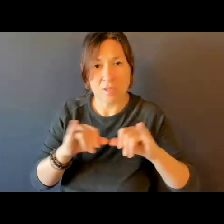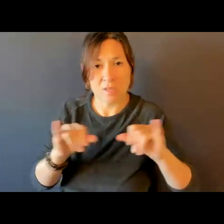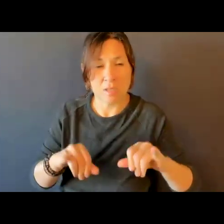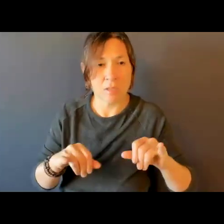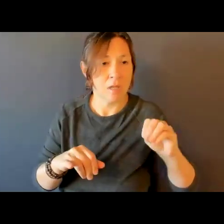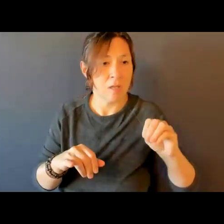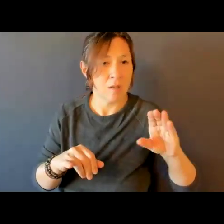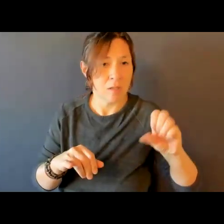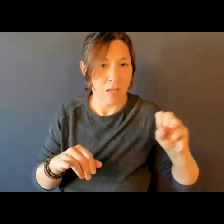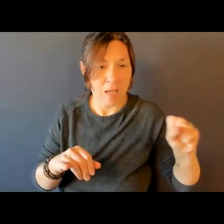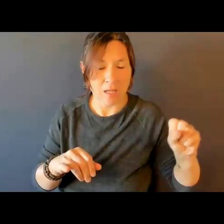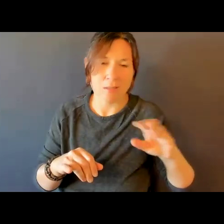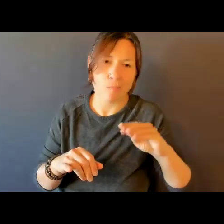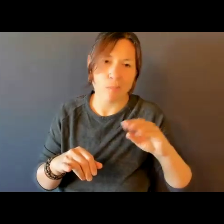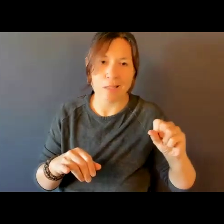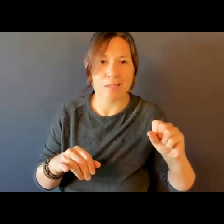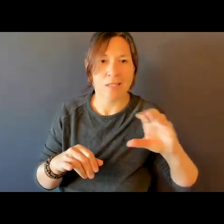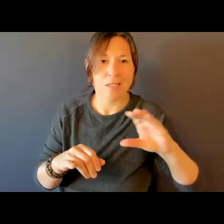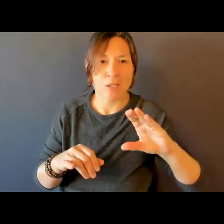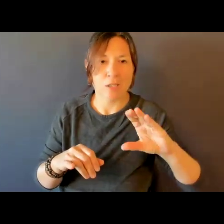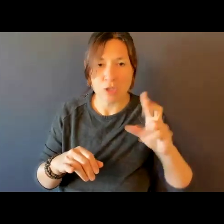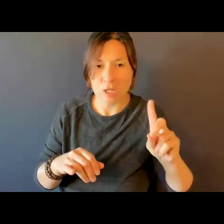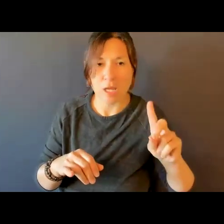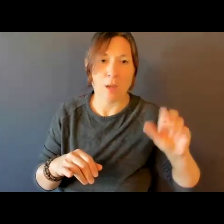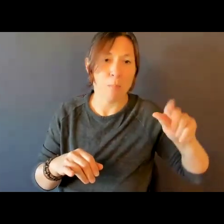Abuse System, is damaging to all of our children.